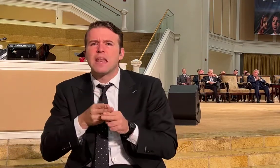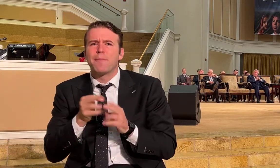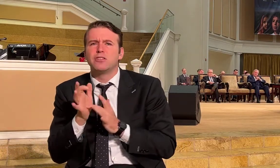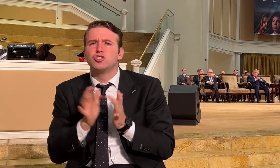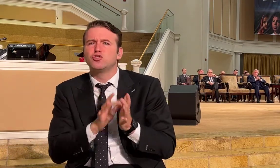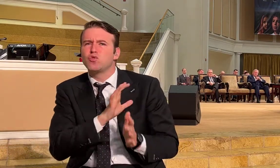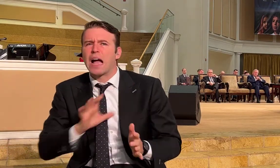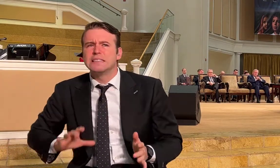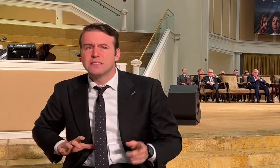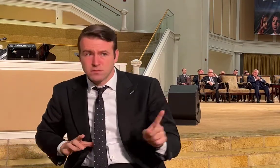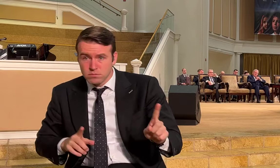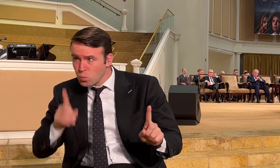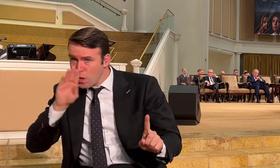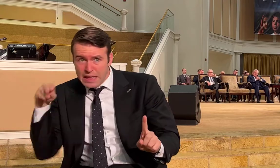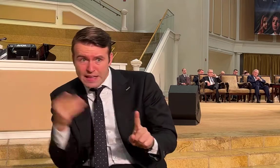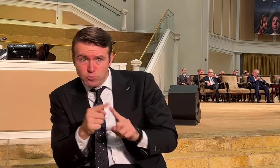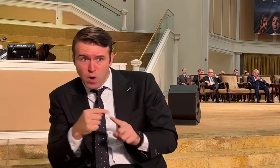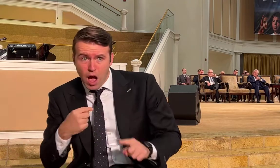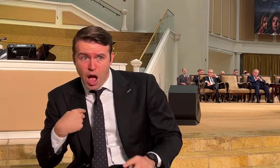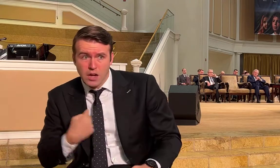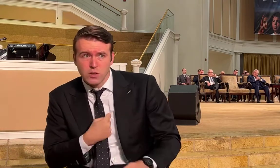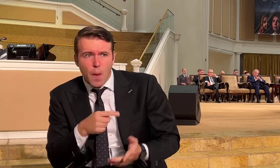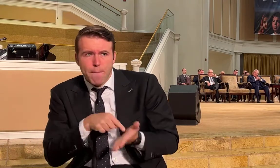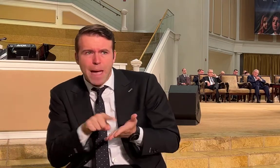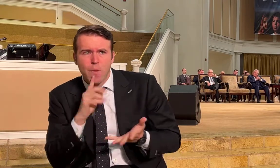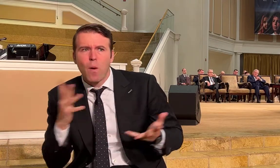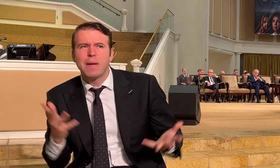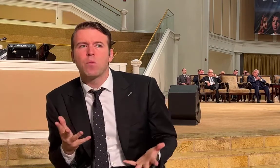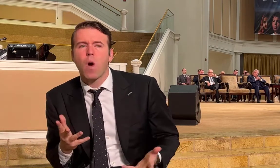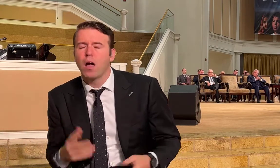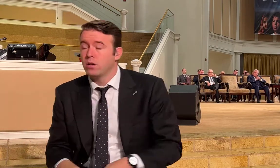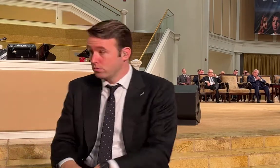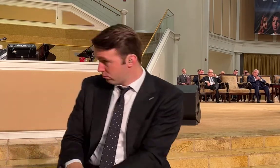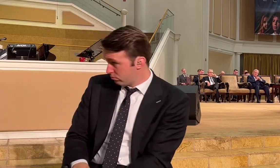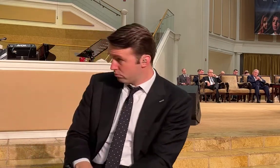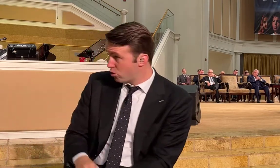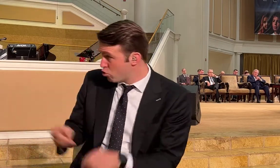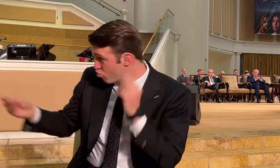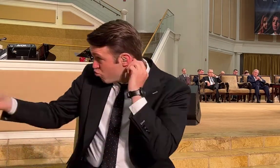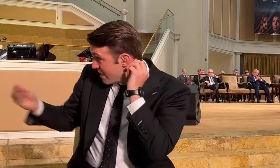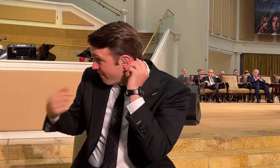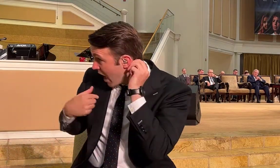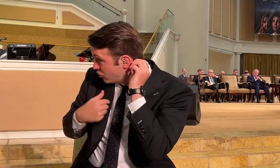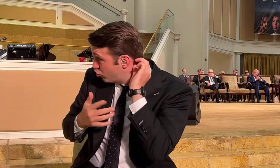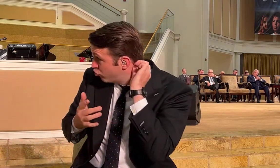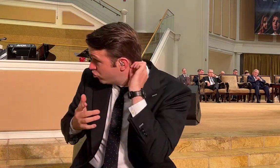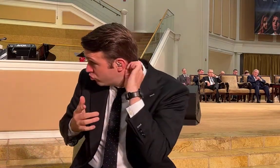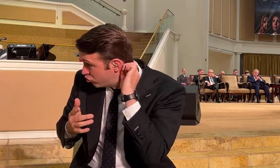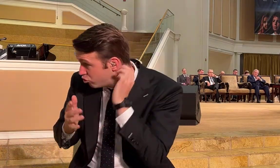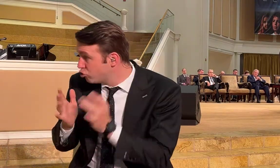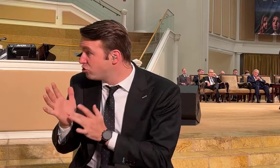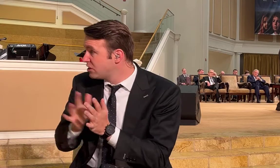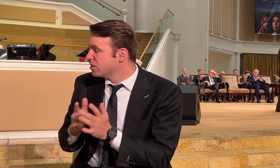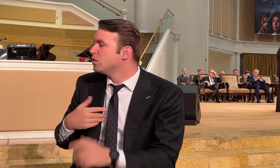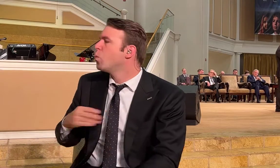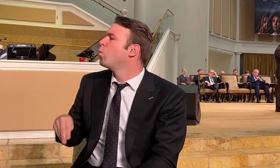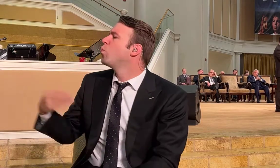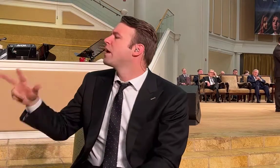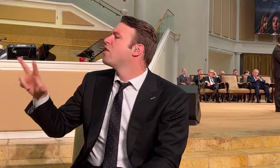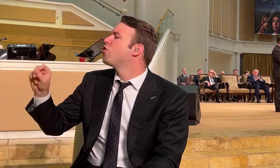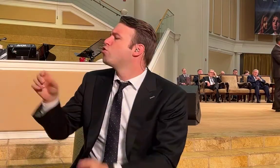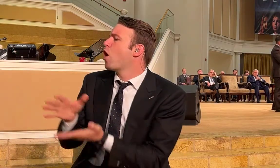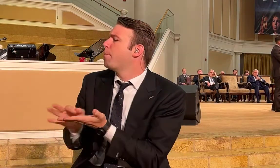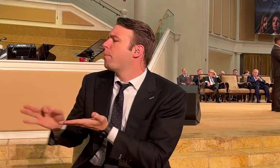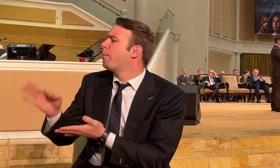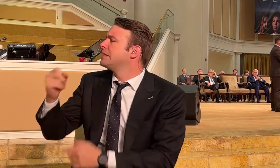of Nazareth into their hands, what would the payment be? And they told him 30 pieces of silver, the price of the Lord, of disloyalty and